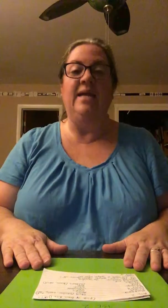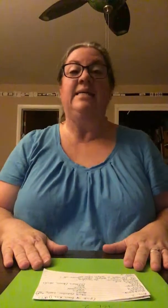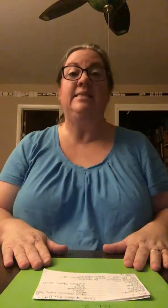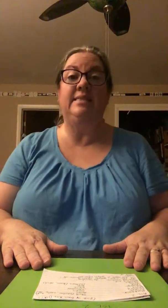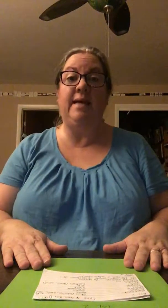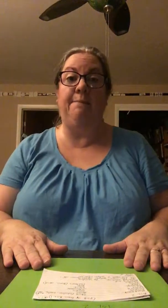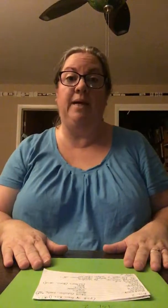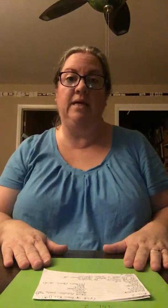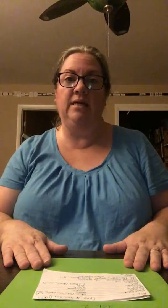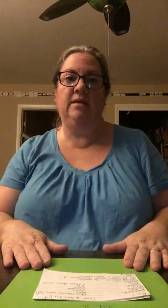Zip.